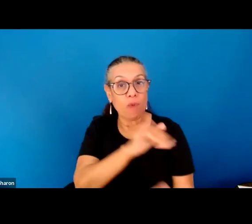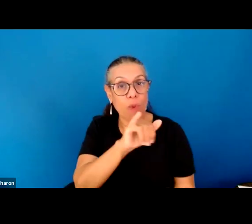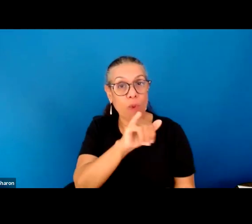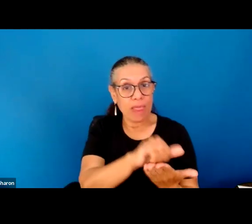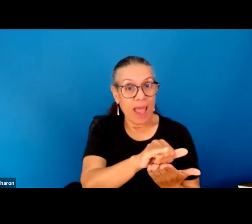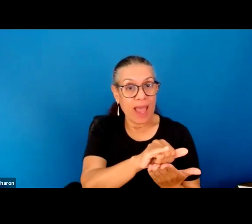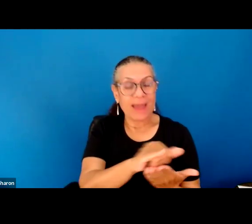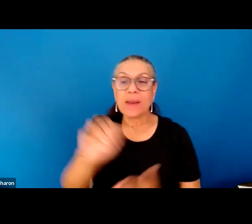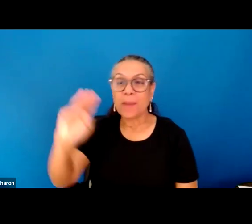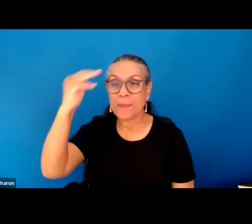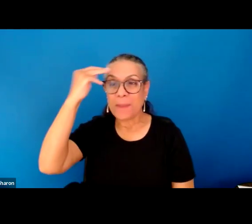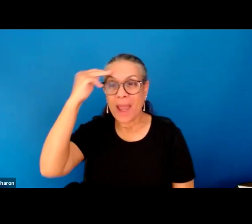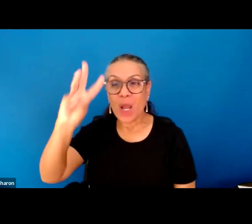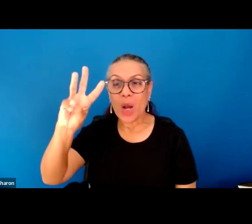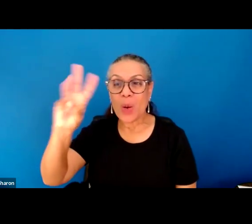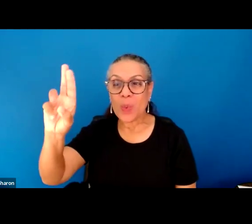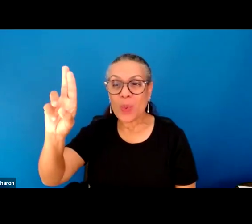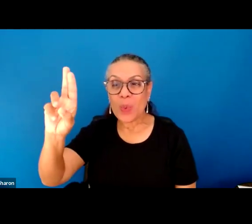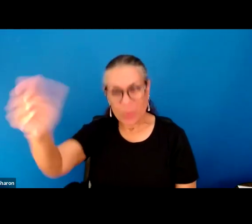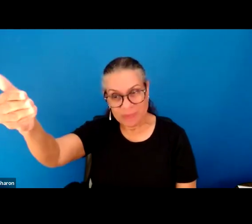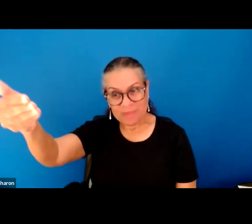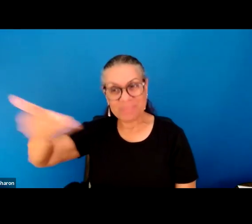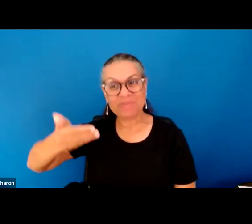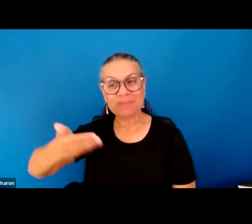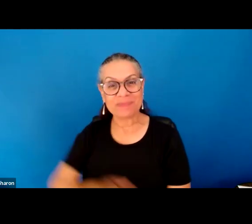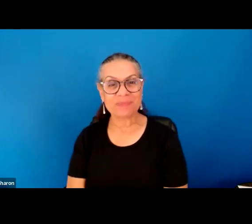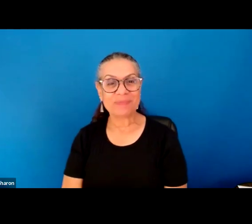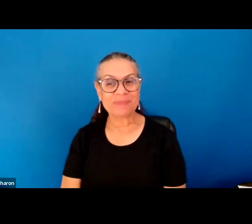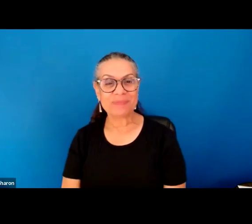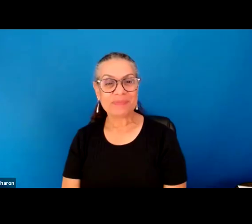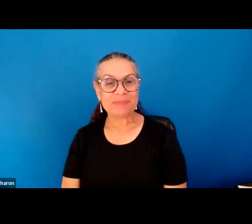report, Mayor Wu, I welcome you to join us.